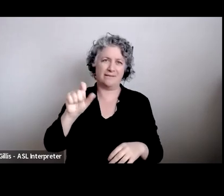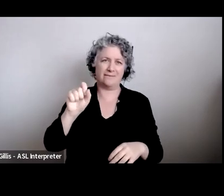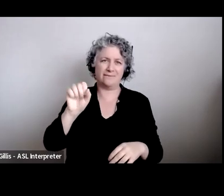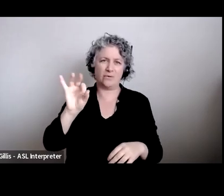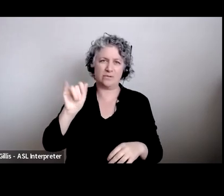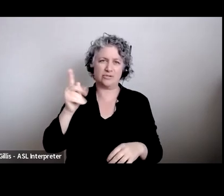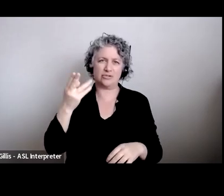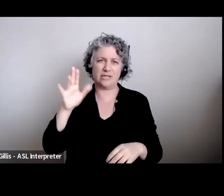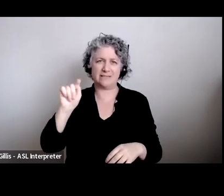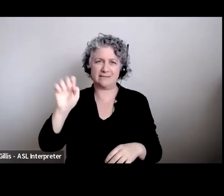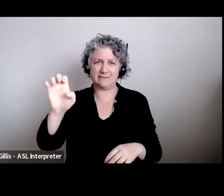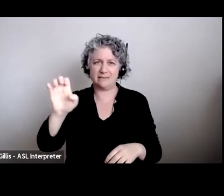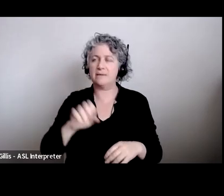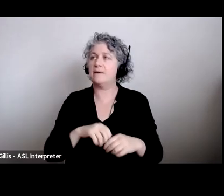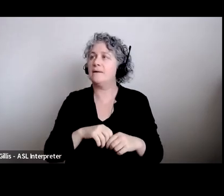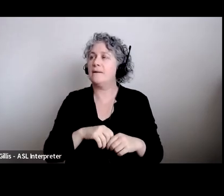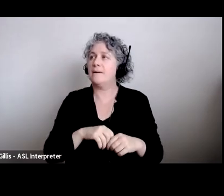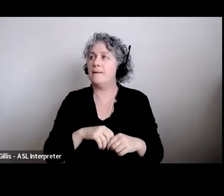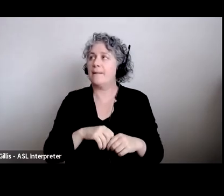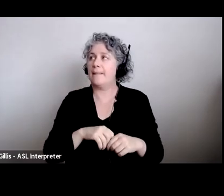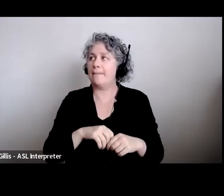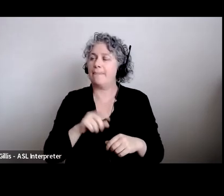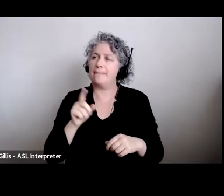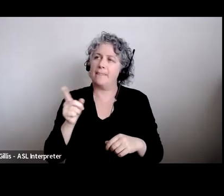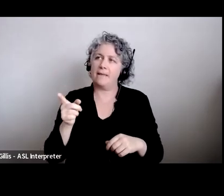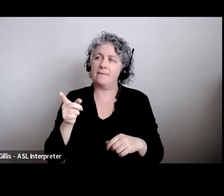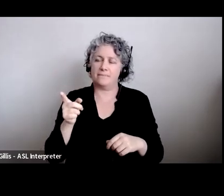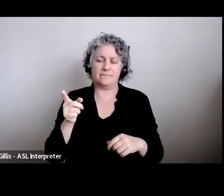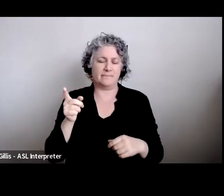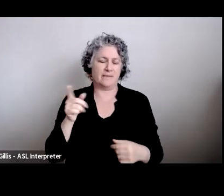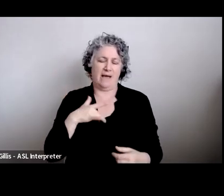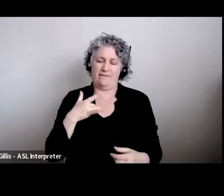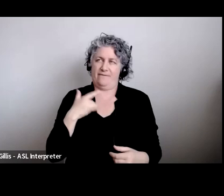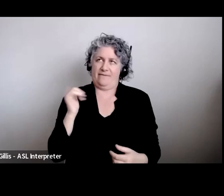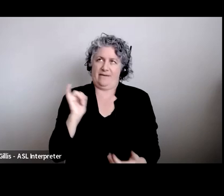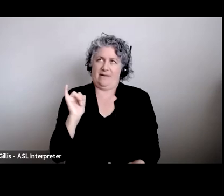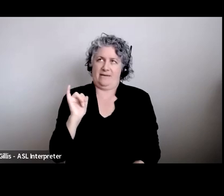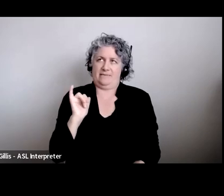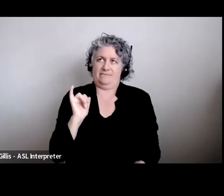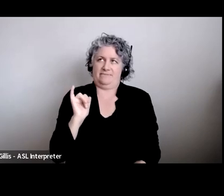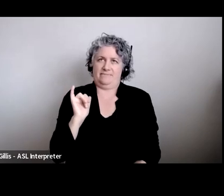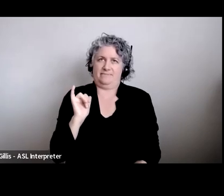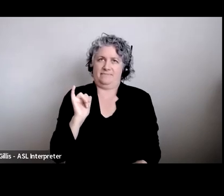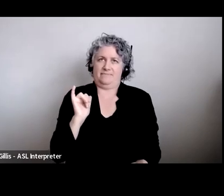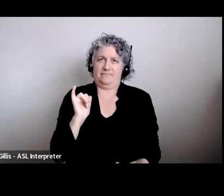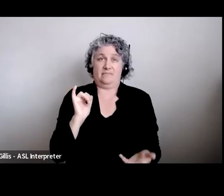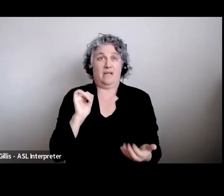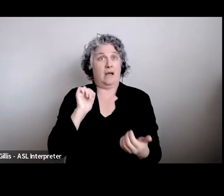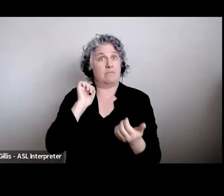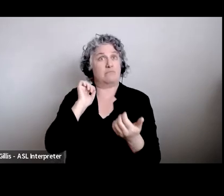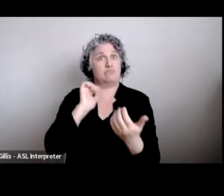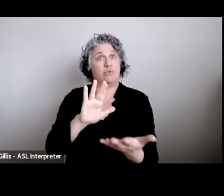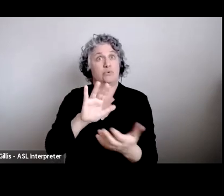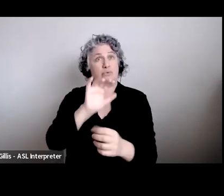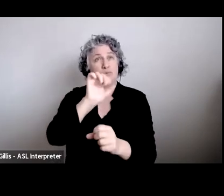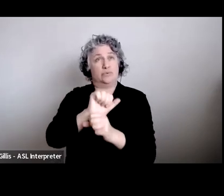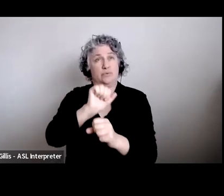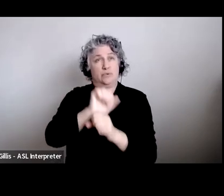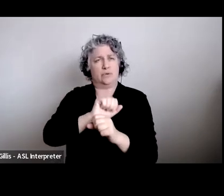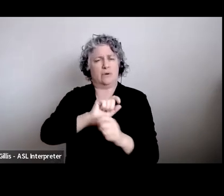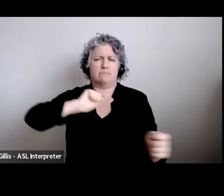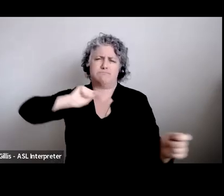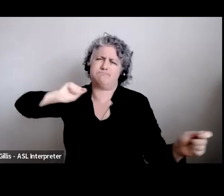I feel like it's entirely possible to work in a different way by just